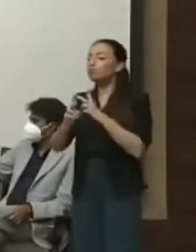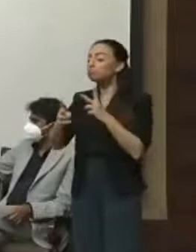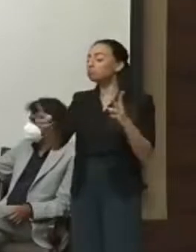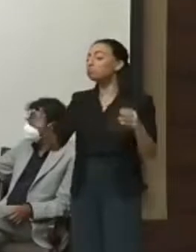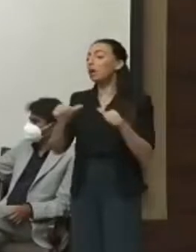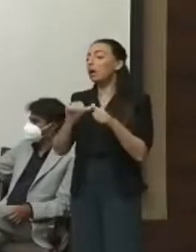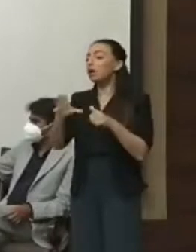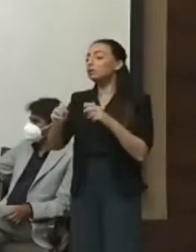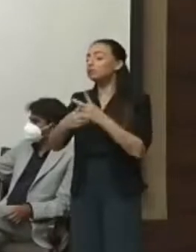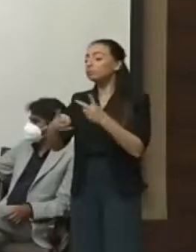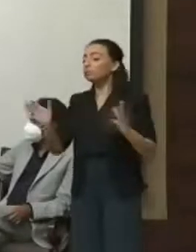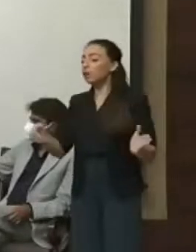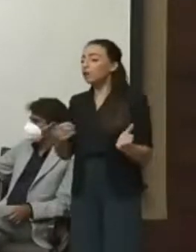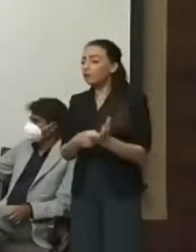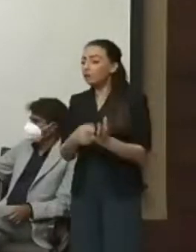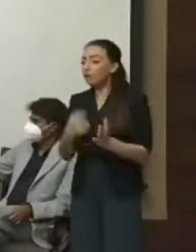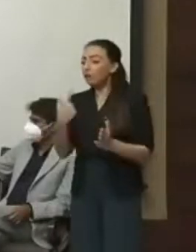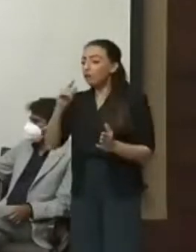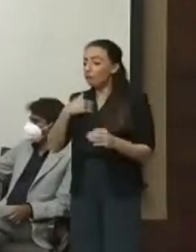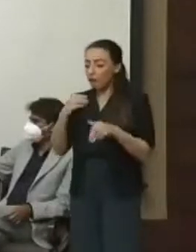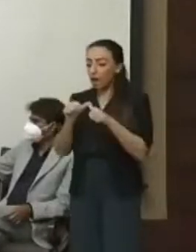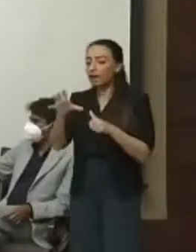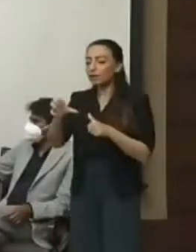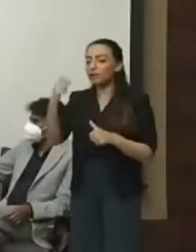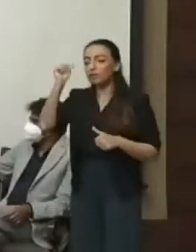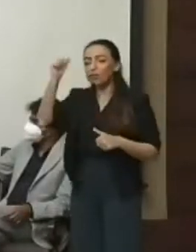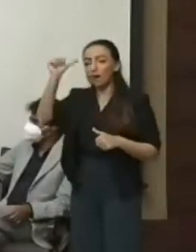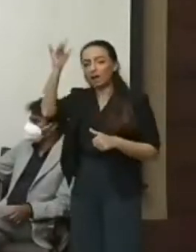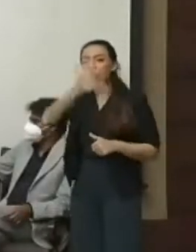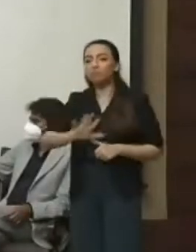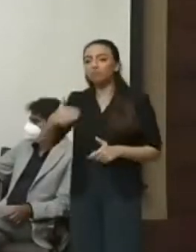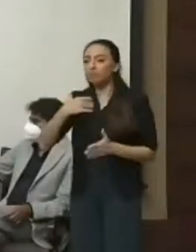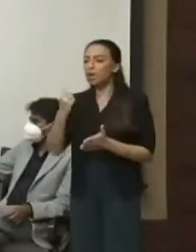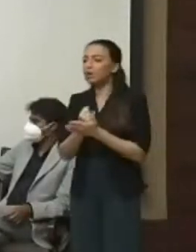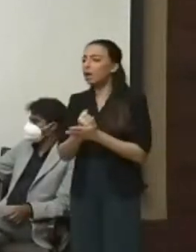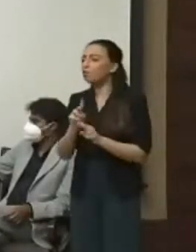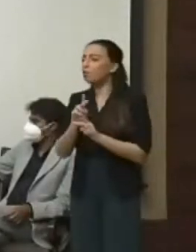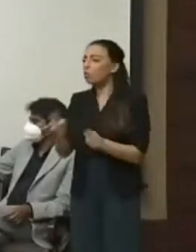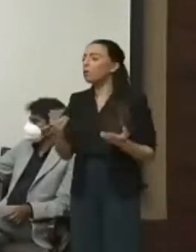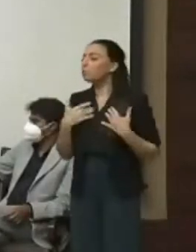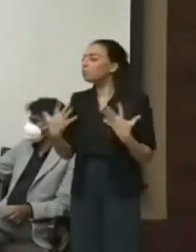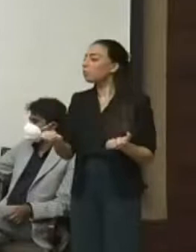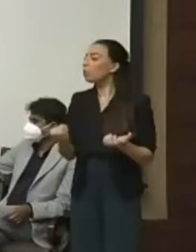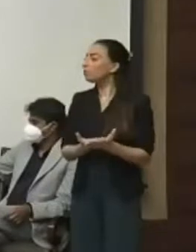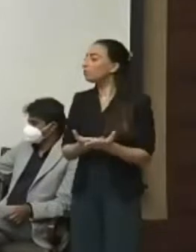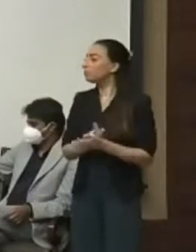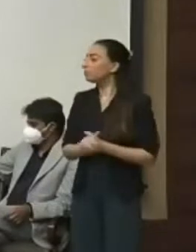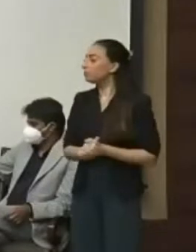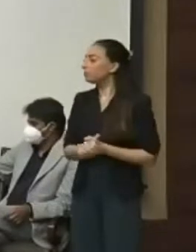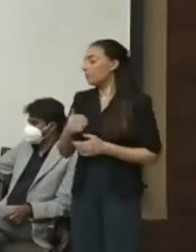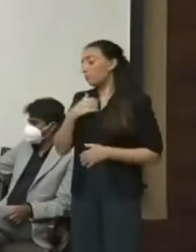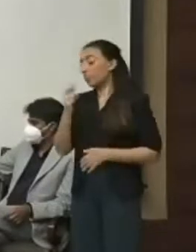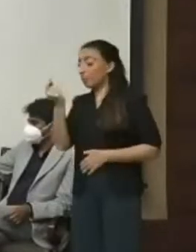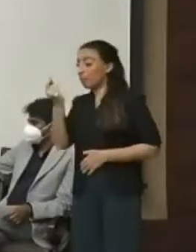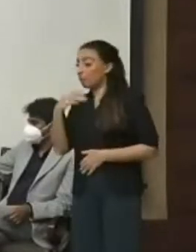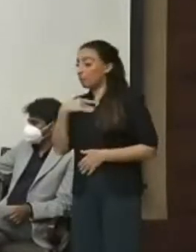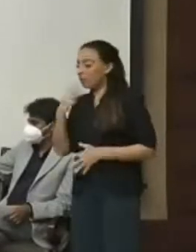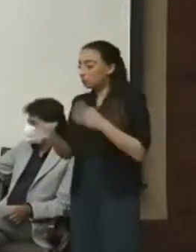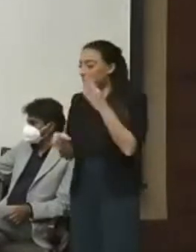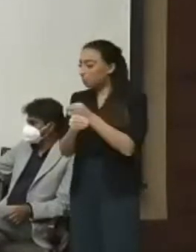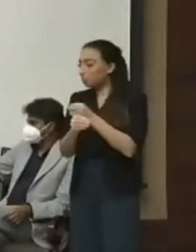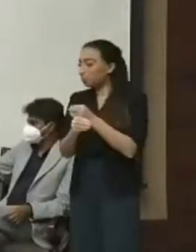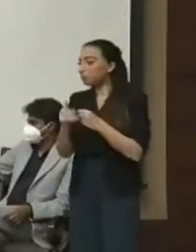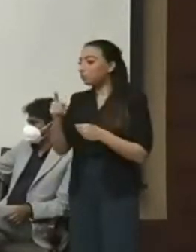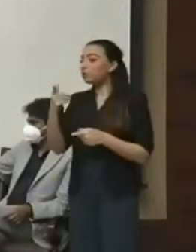forth. Access to being a citizen of this country. There's problem. And maybe I might stick my neck out and say that probably there's